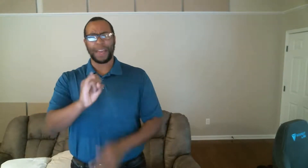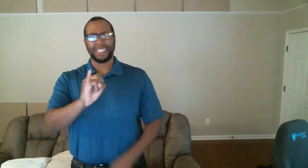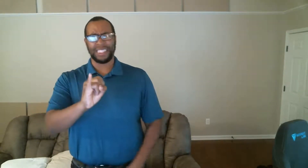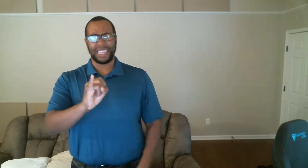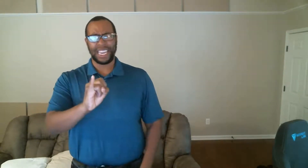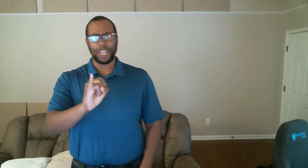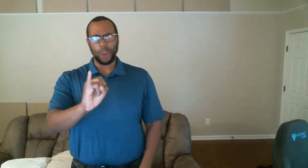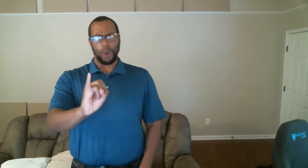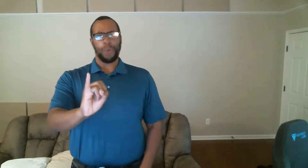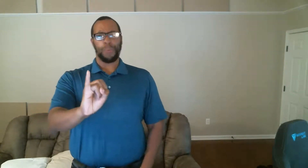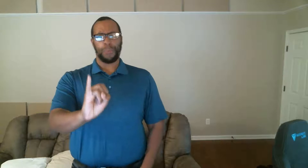somebody's thin,